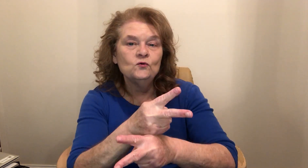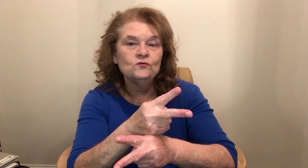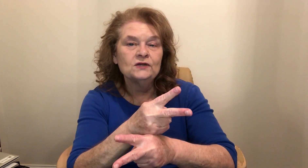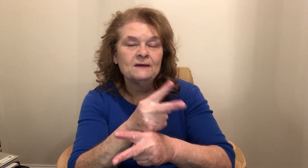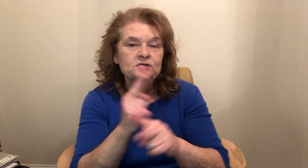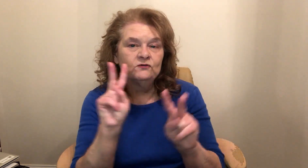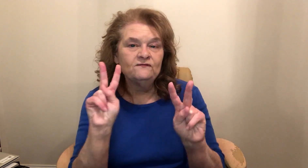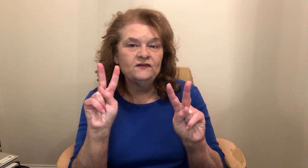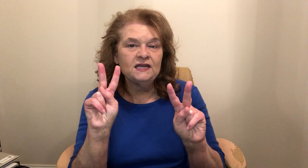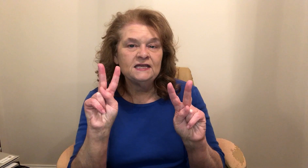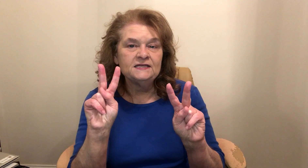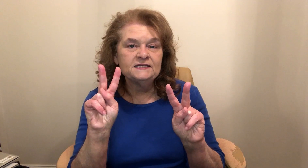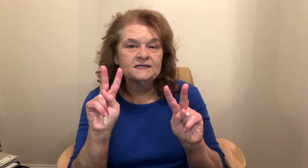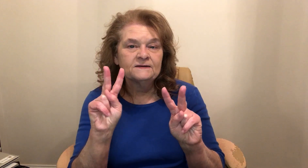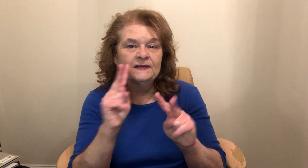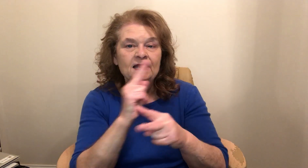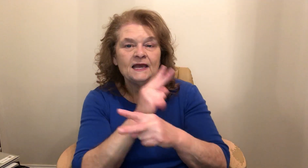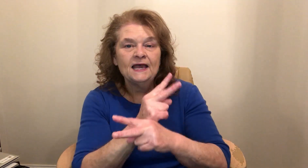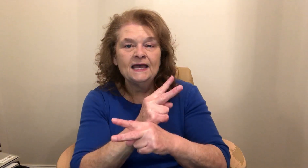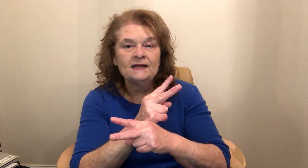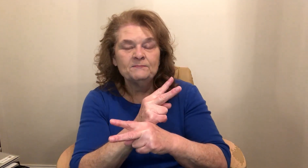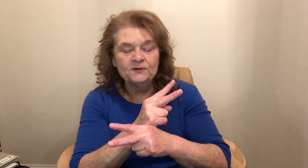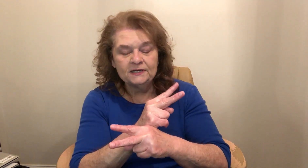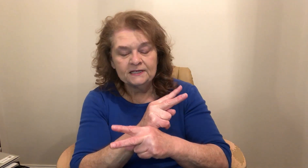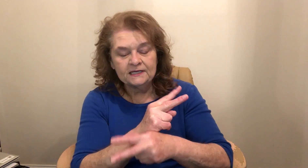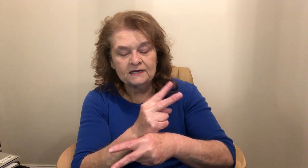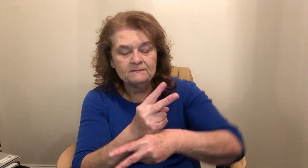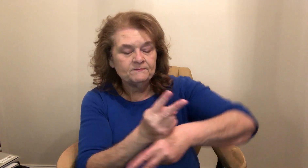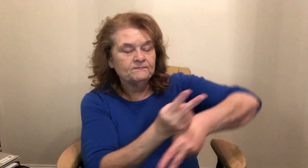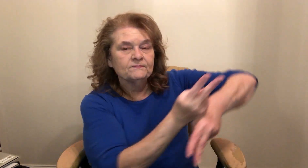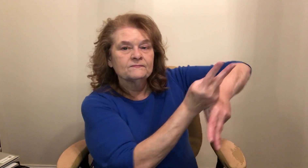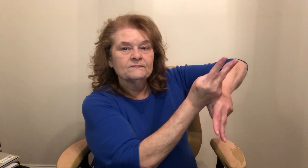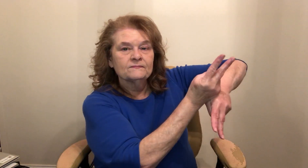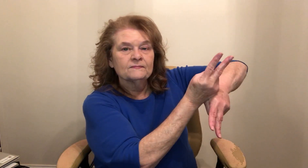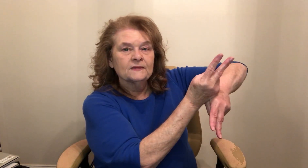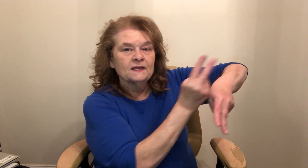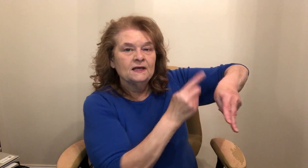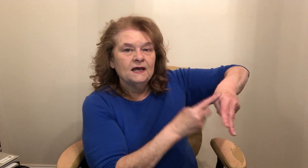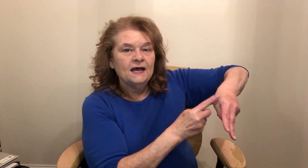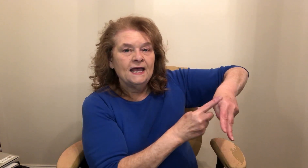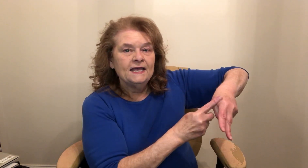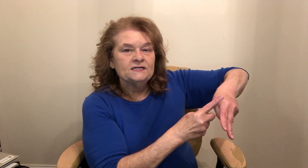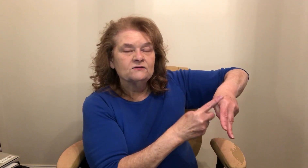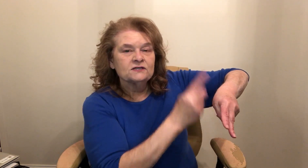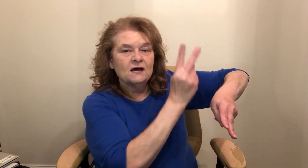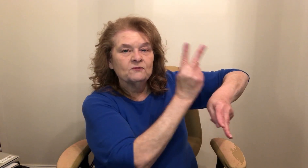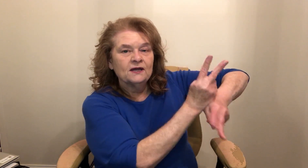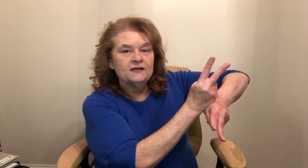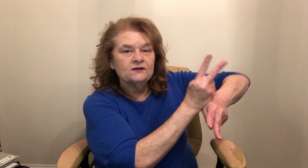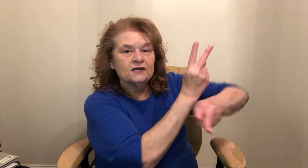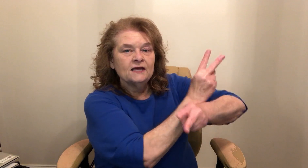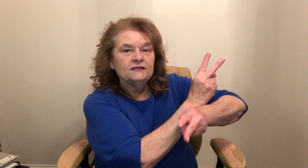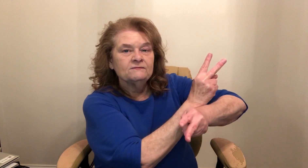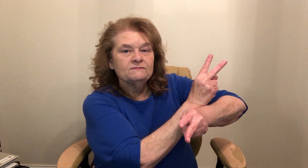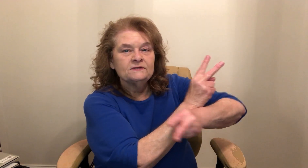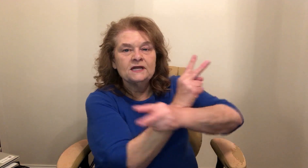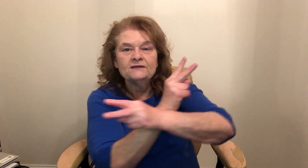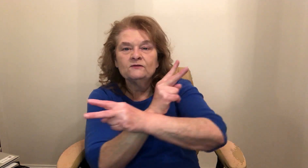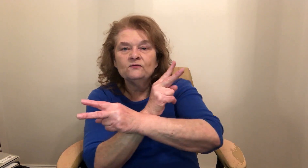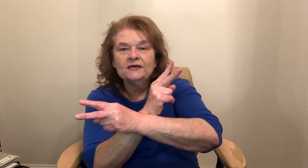loan? I'm doing V's and I'm putting them hands on top right here, not the